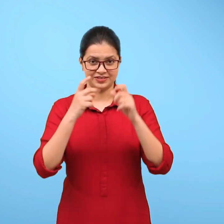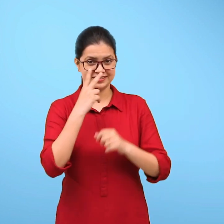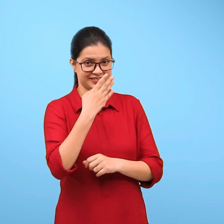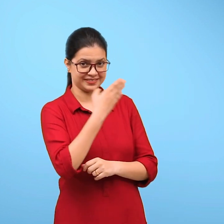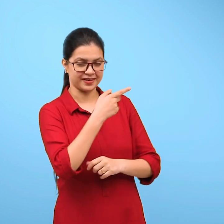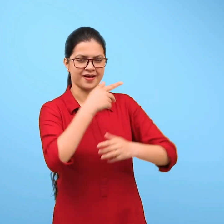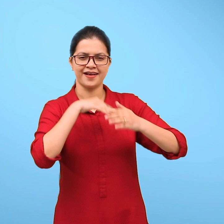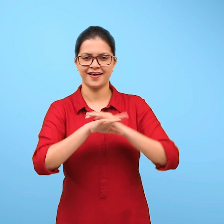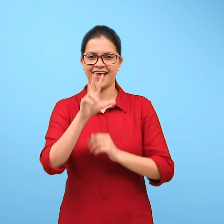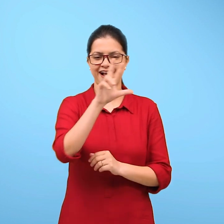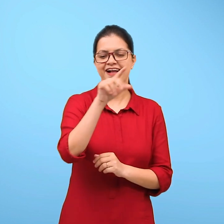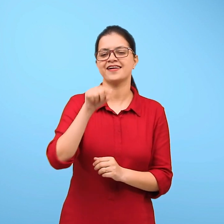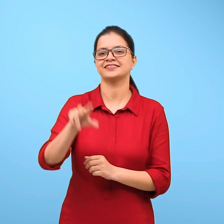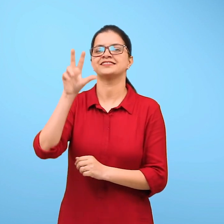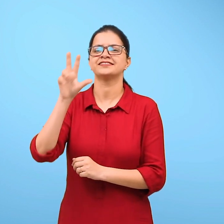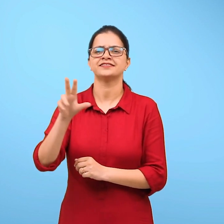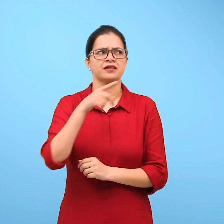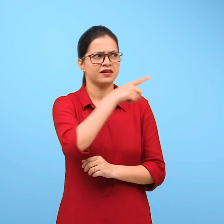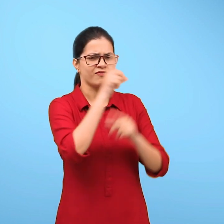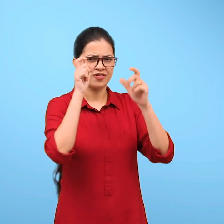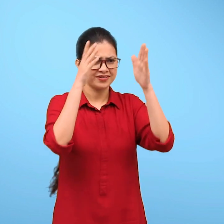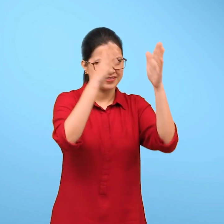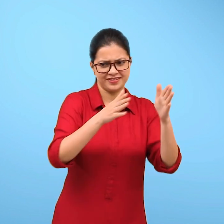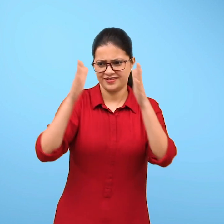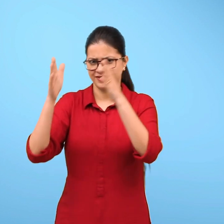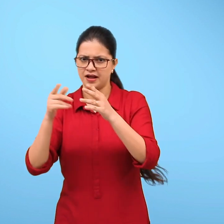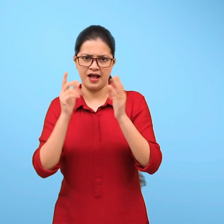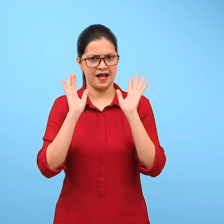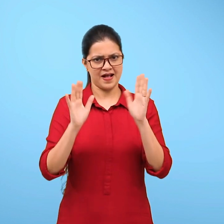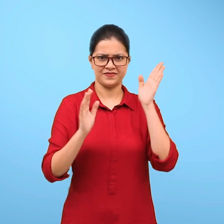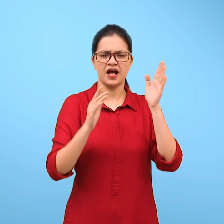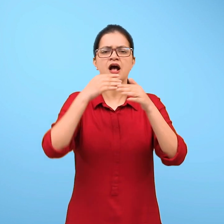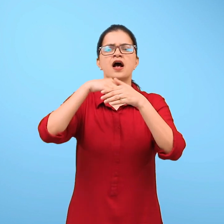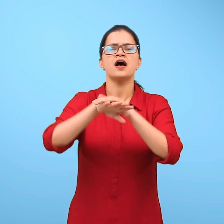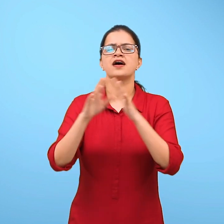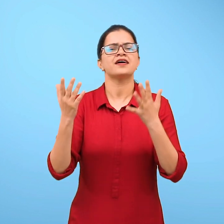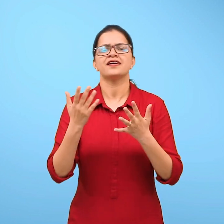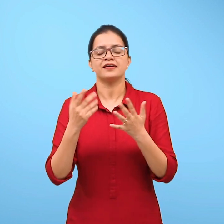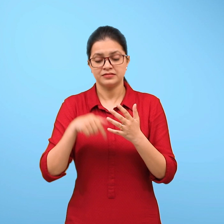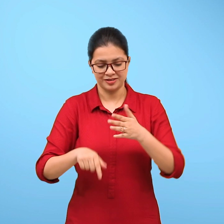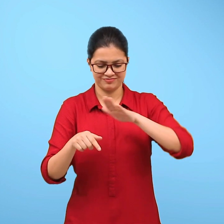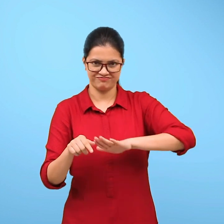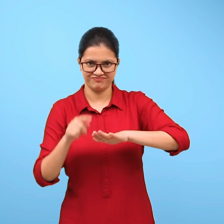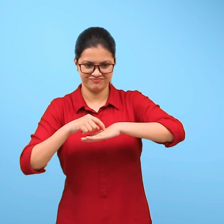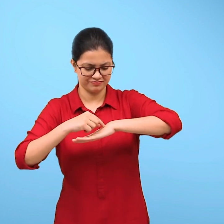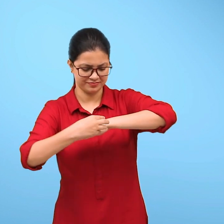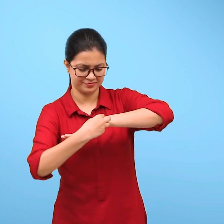Figure 8.8. Figure 8.8 shows X-ray images of ankle and knee